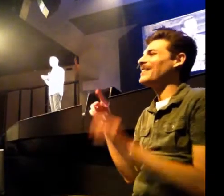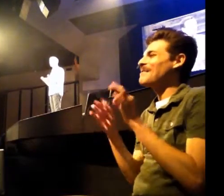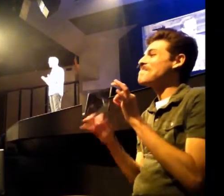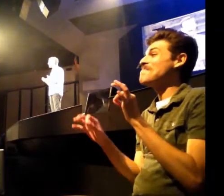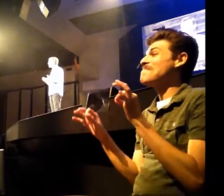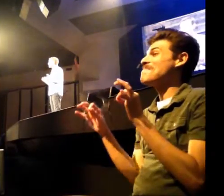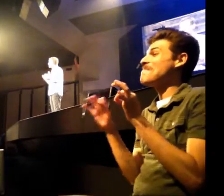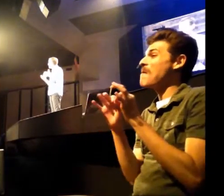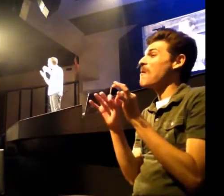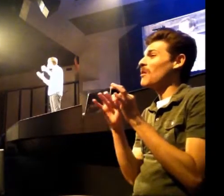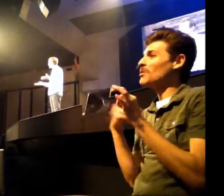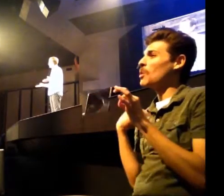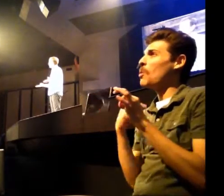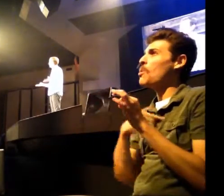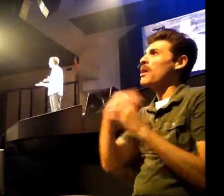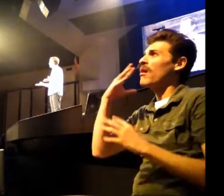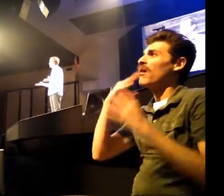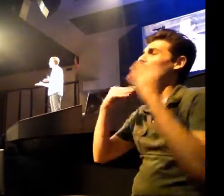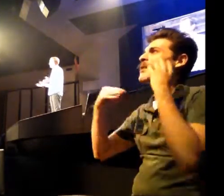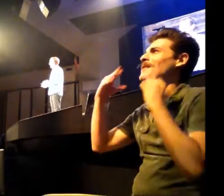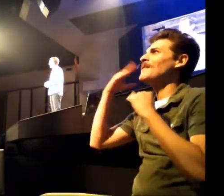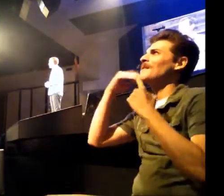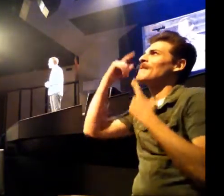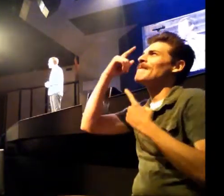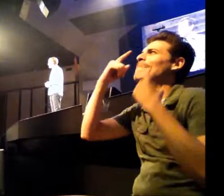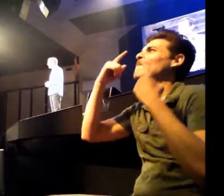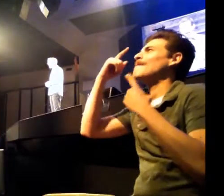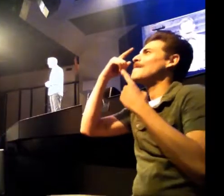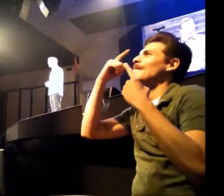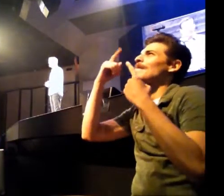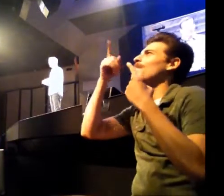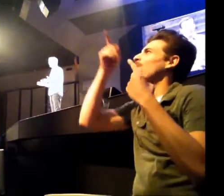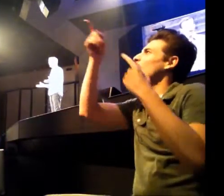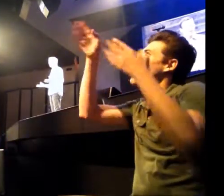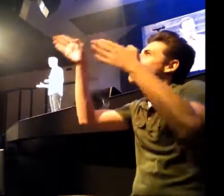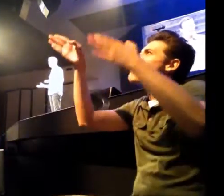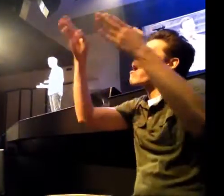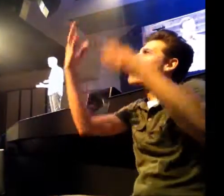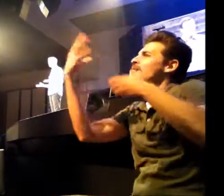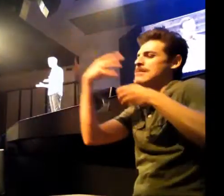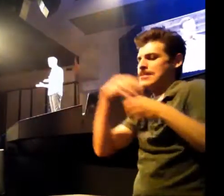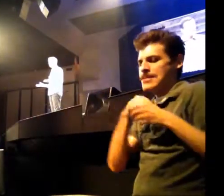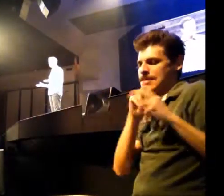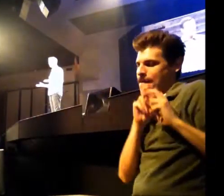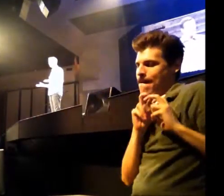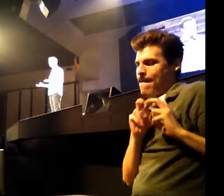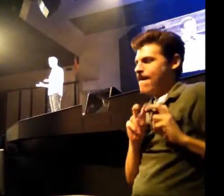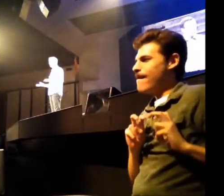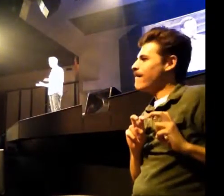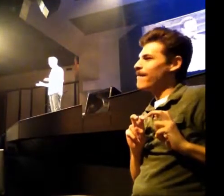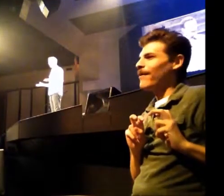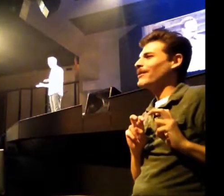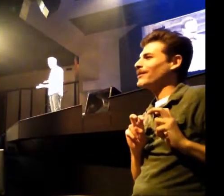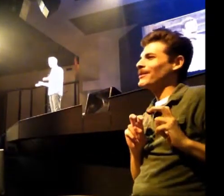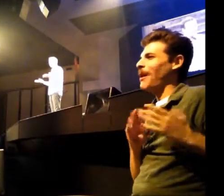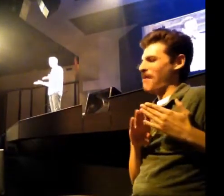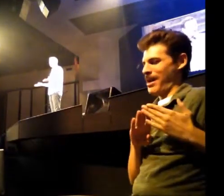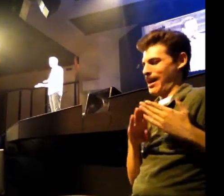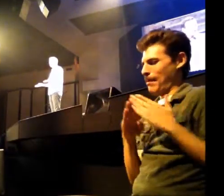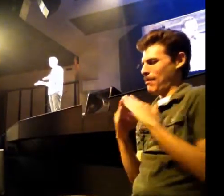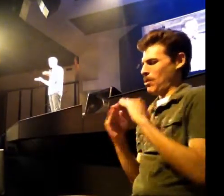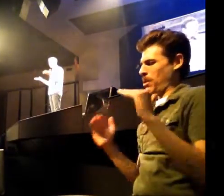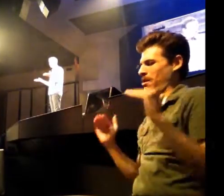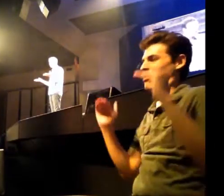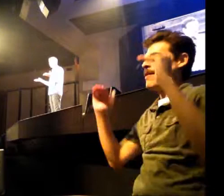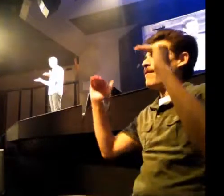of just who God is and who He's created us to be. And this value of being lifted up in community, you